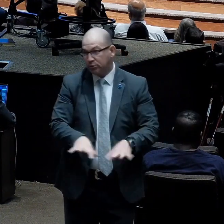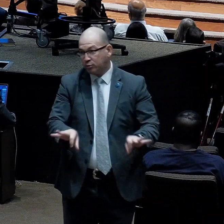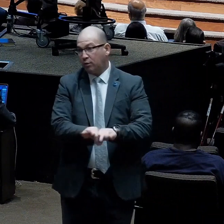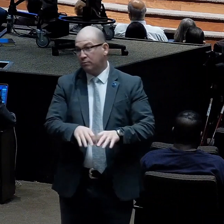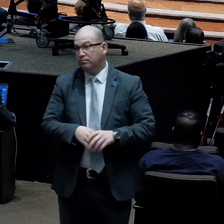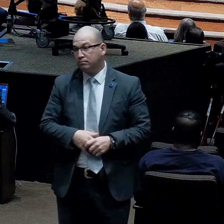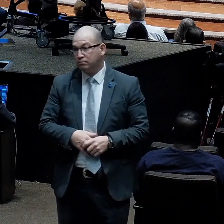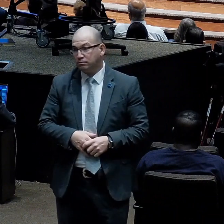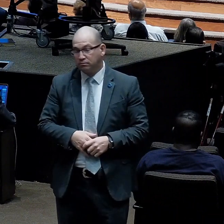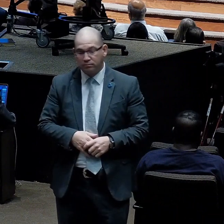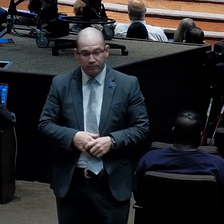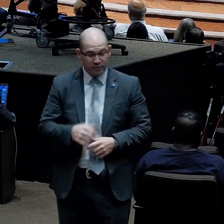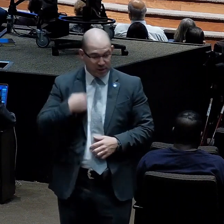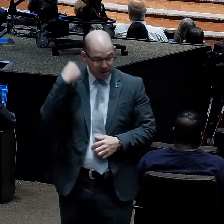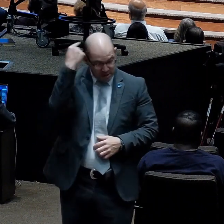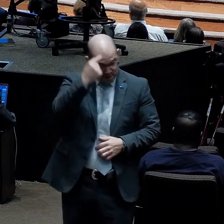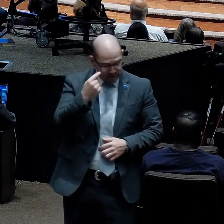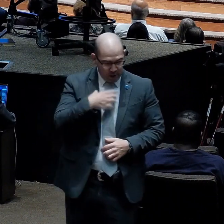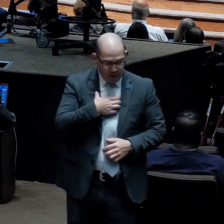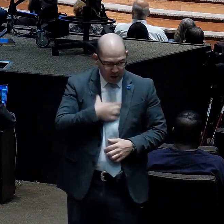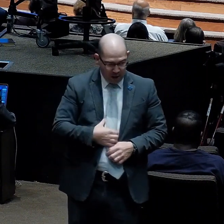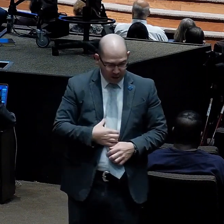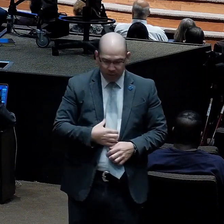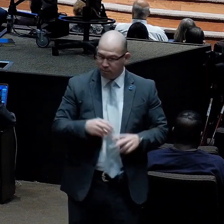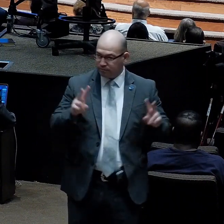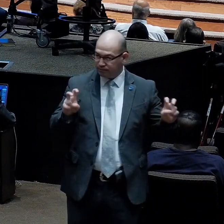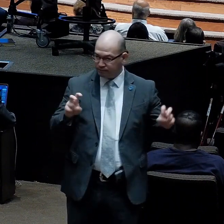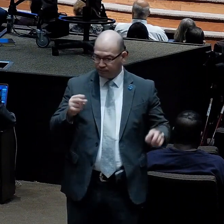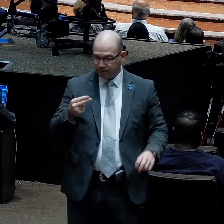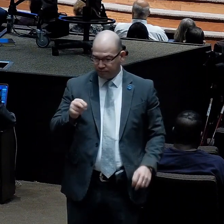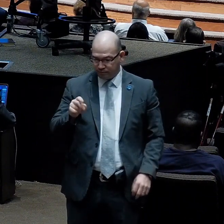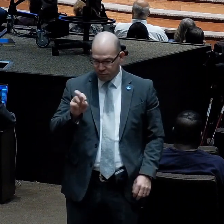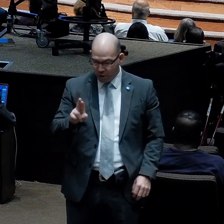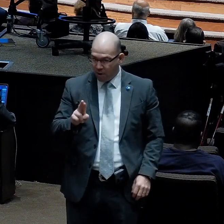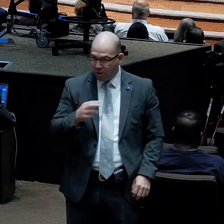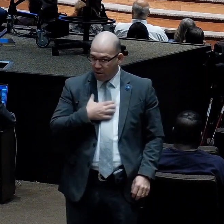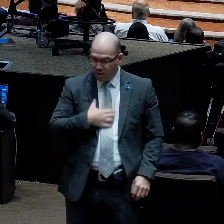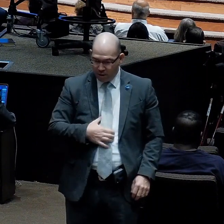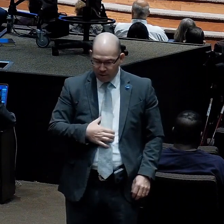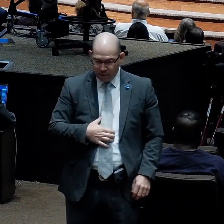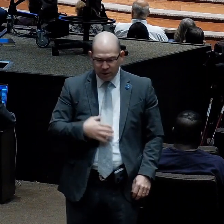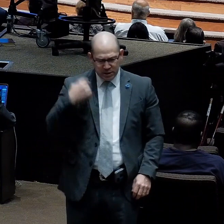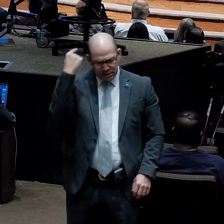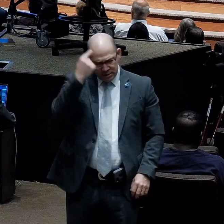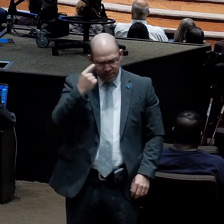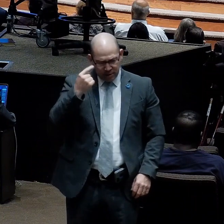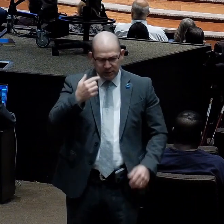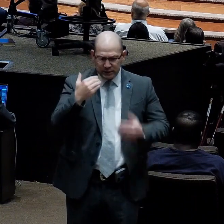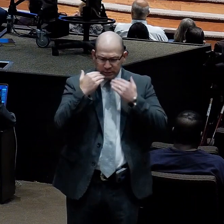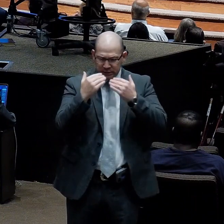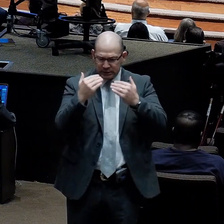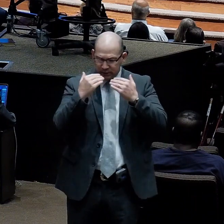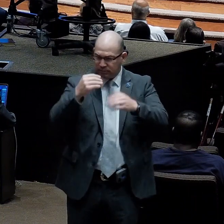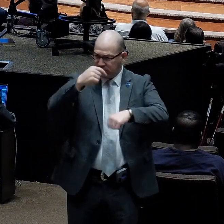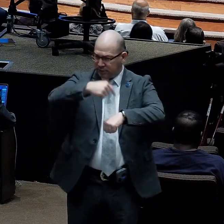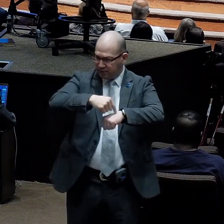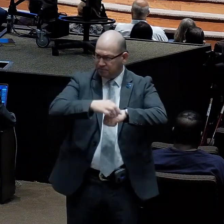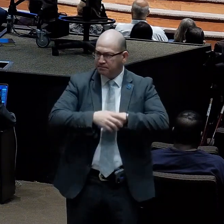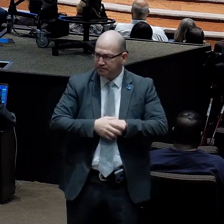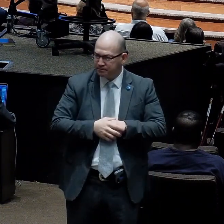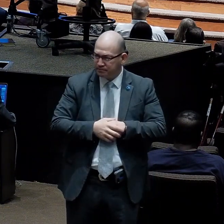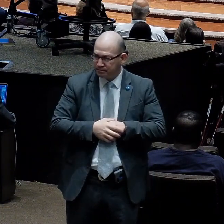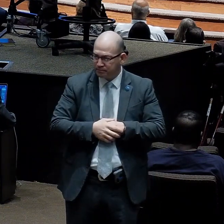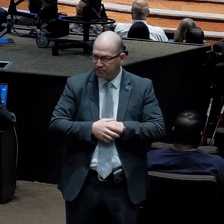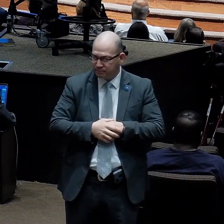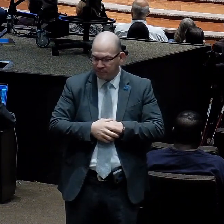I think of hunger, and I think of the Thanksgiving season. And I know some people take advantage. We